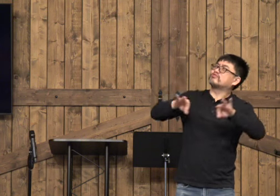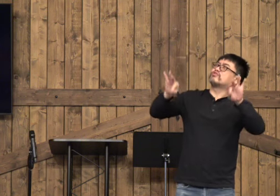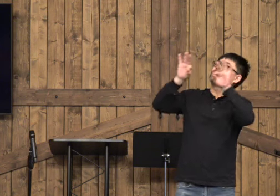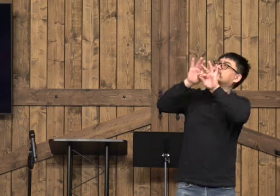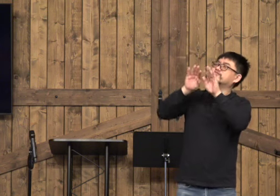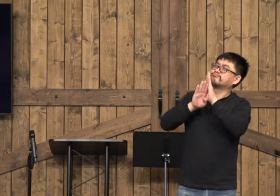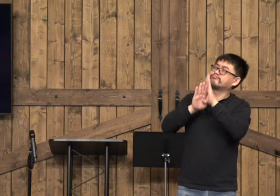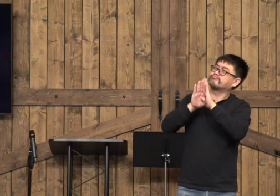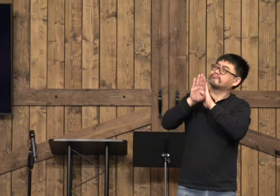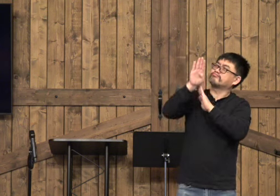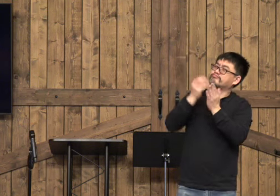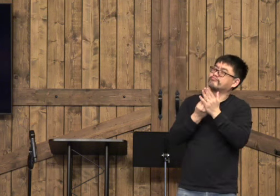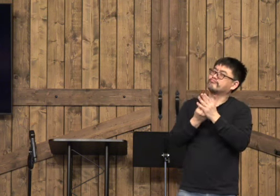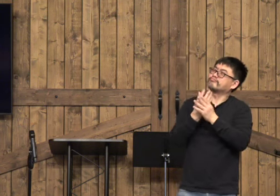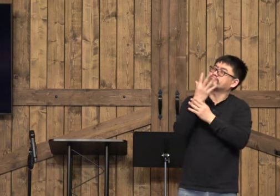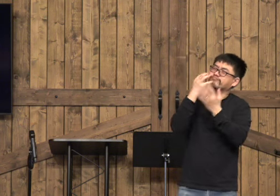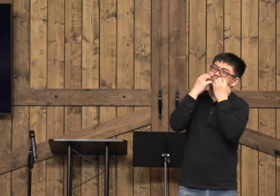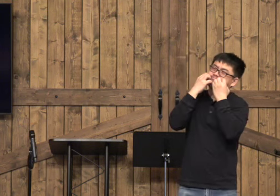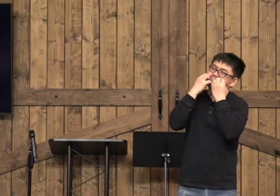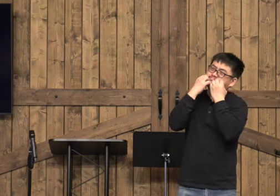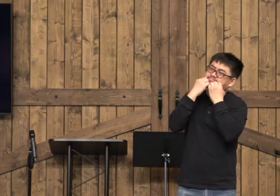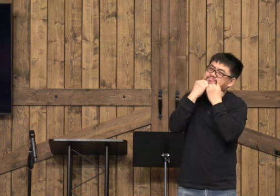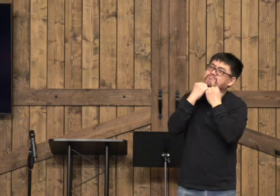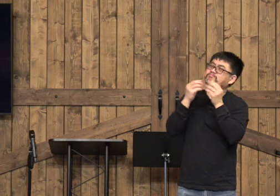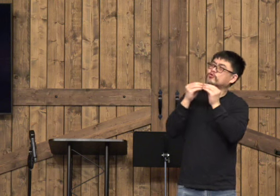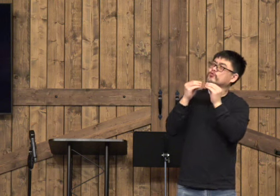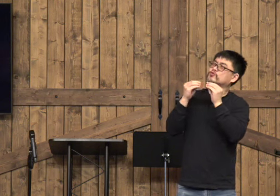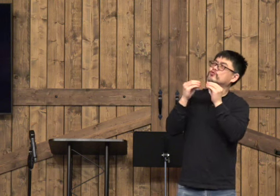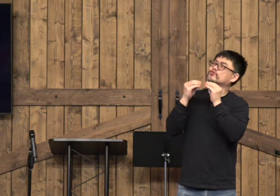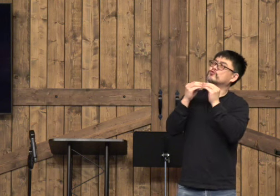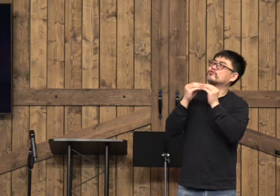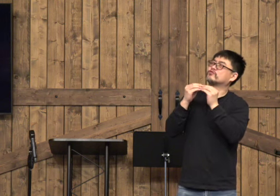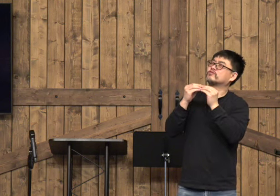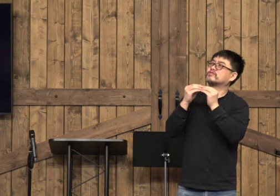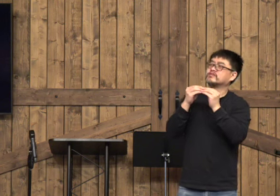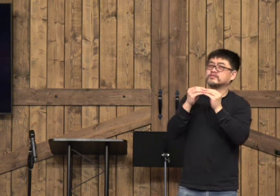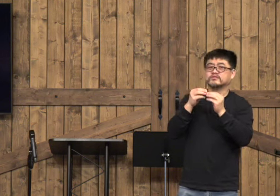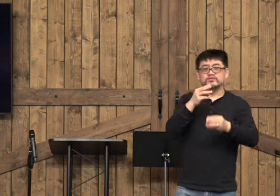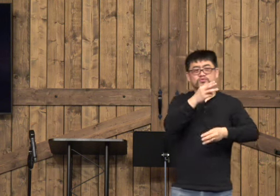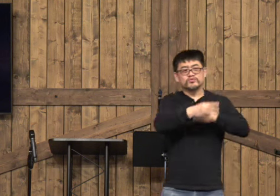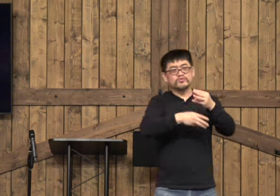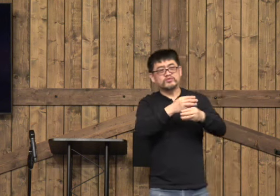children and you want us to grow and develop and become more and more like Jesus